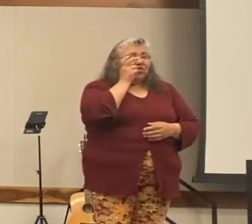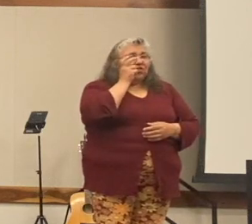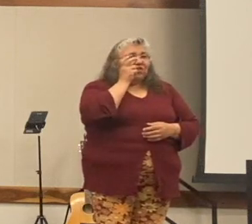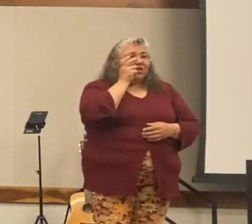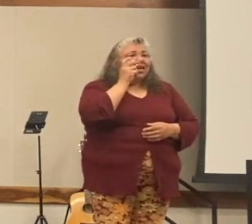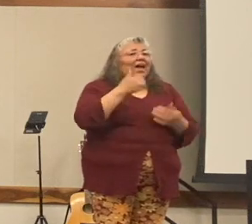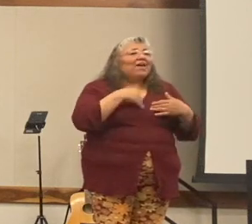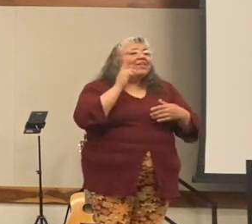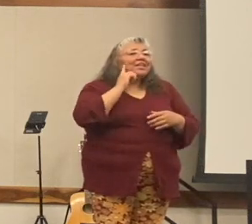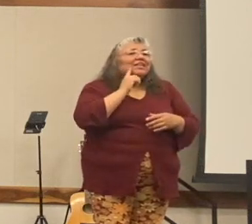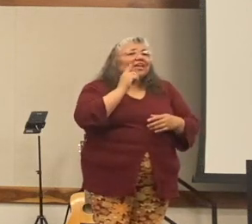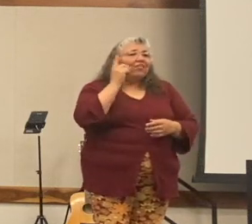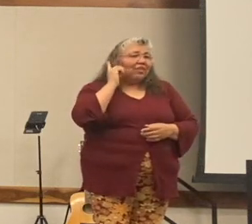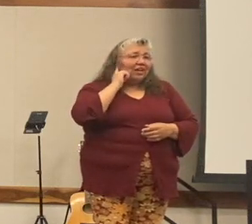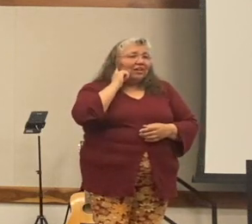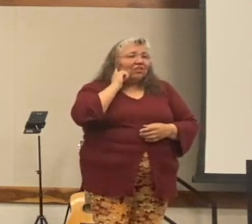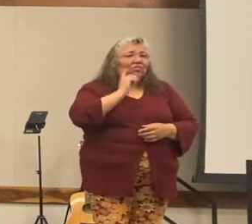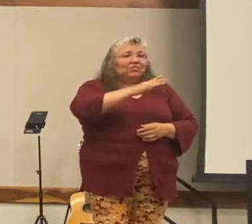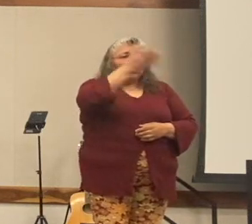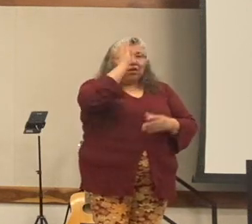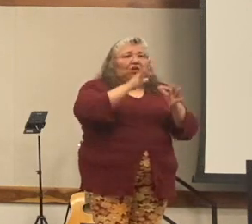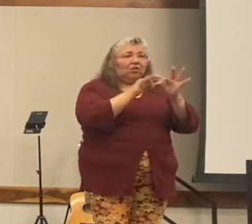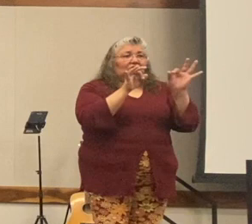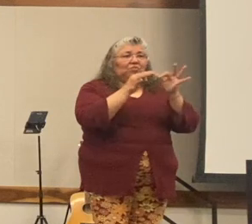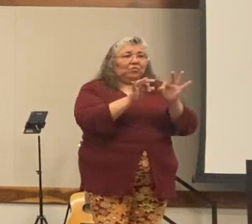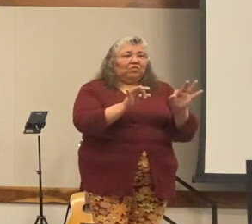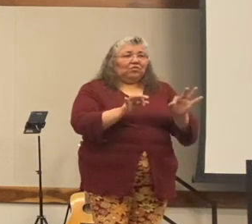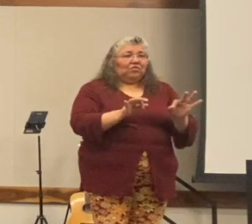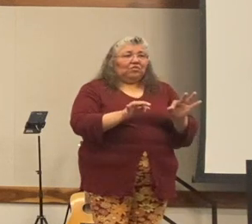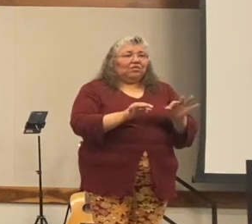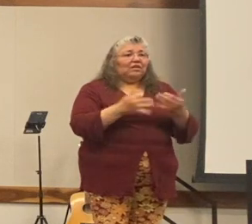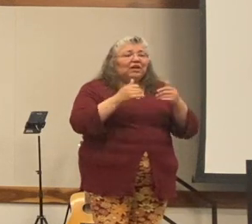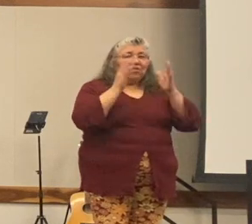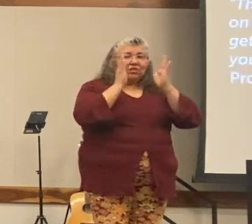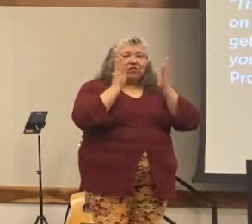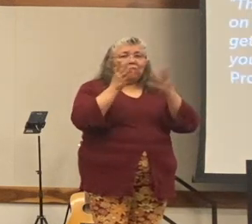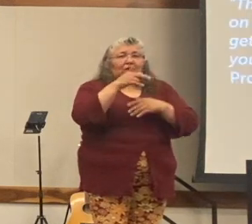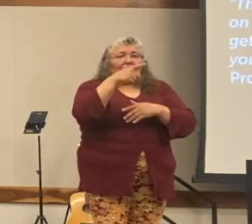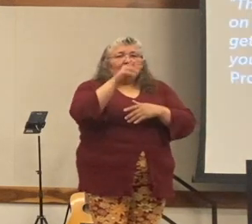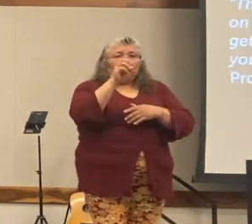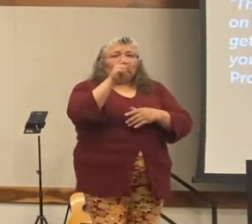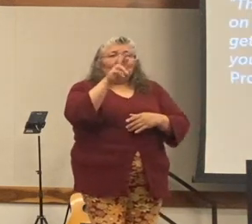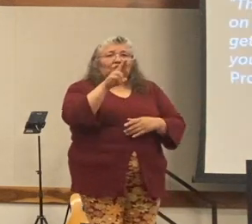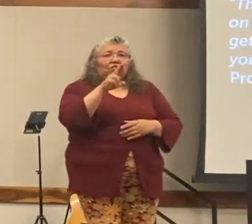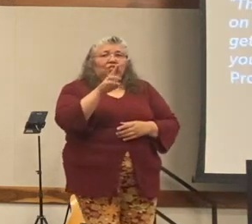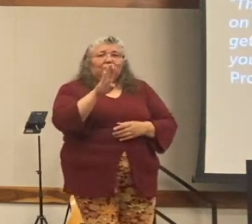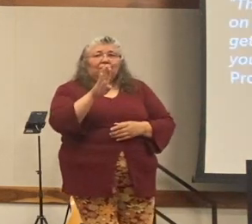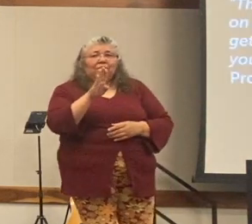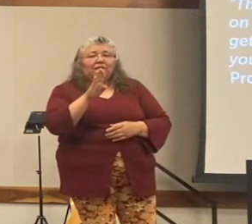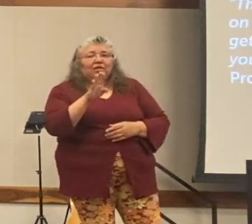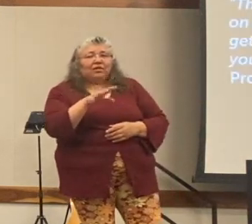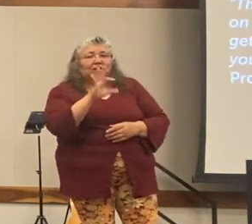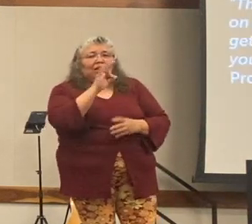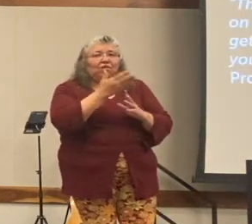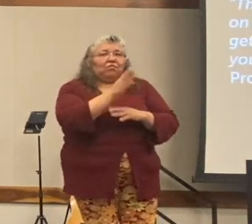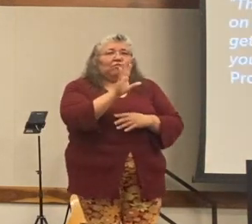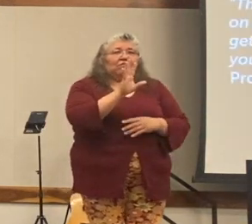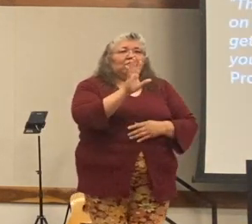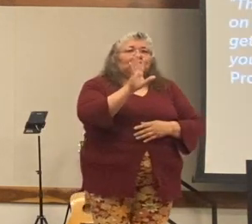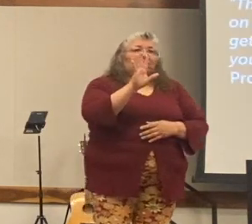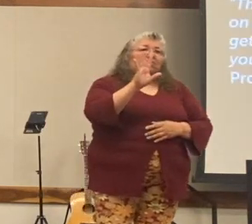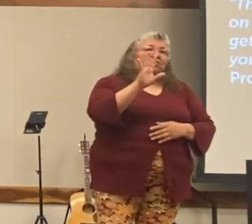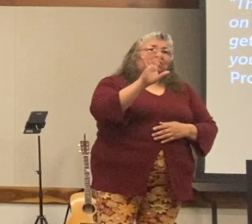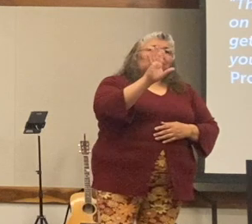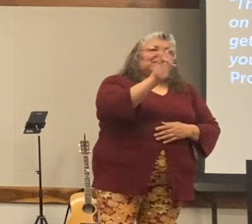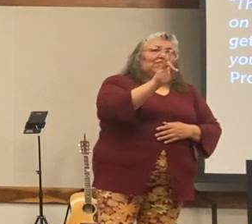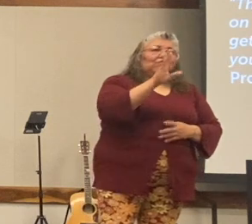deaf ears to God's word. Listen to what Proverbs 7 or 9, 7 through 8 says this. It says, the